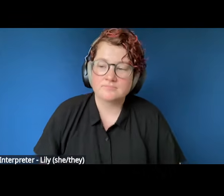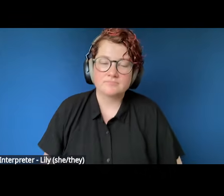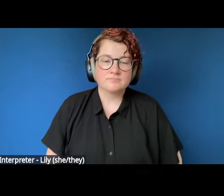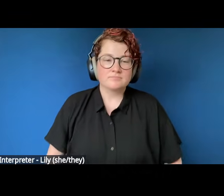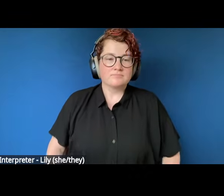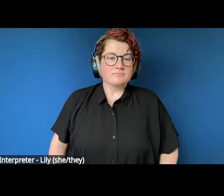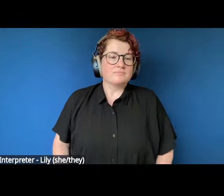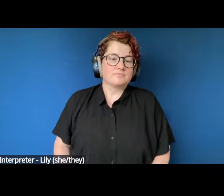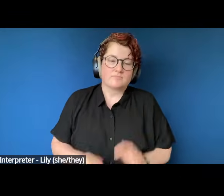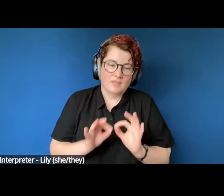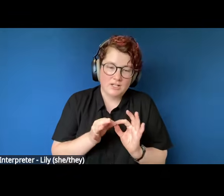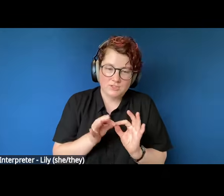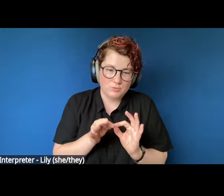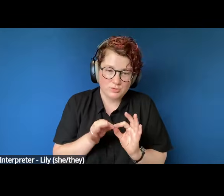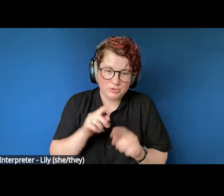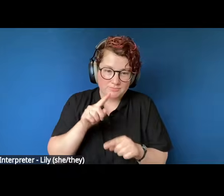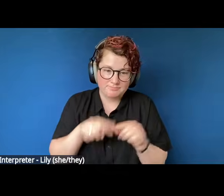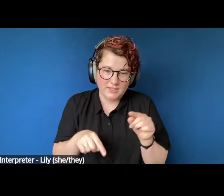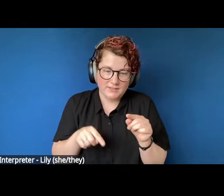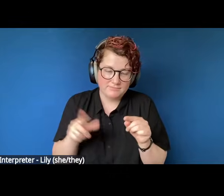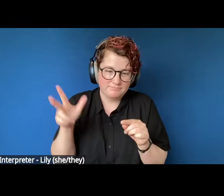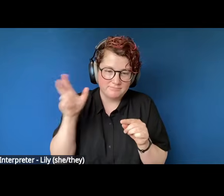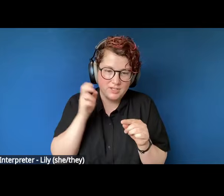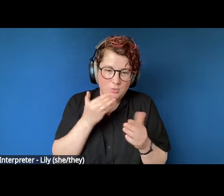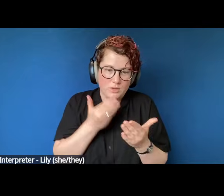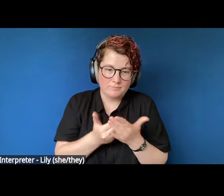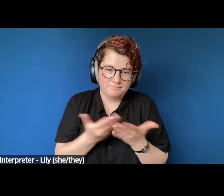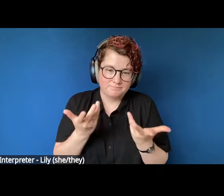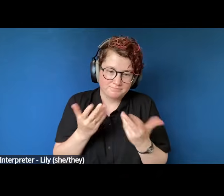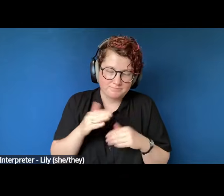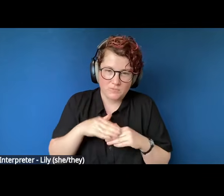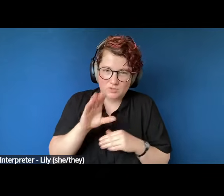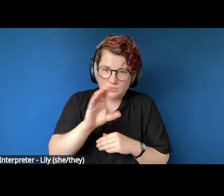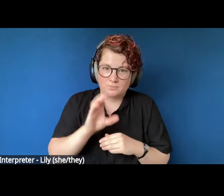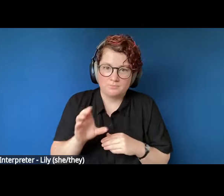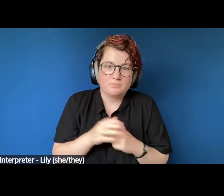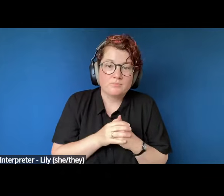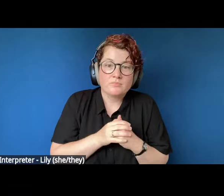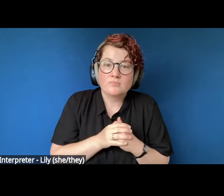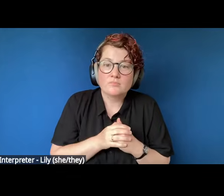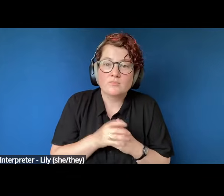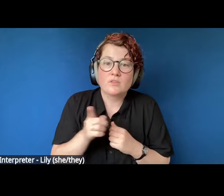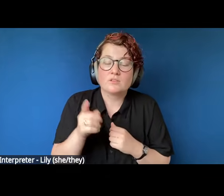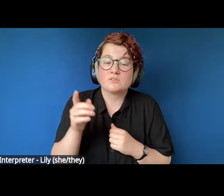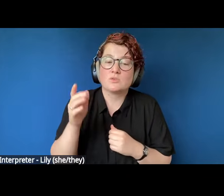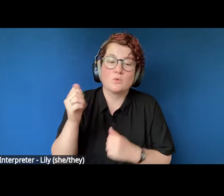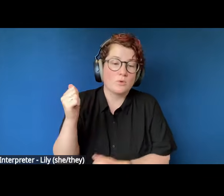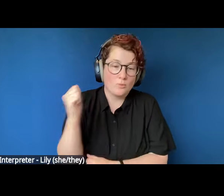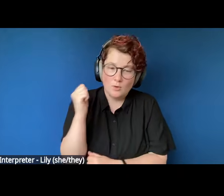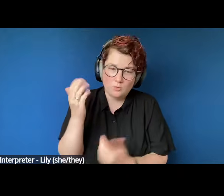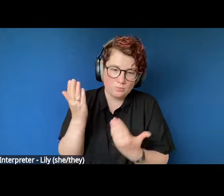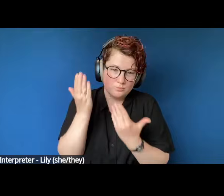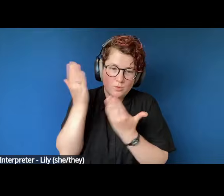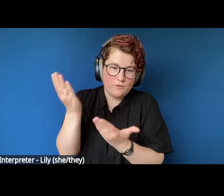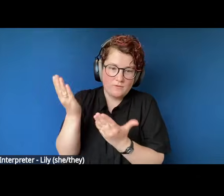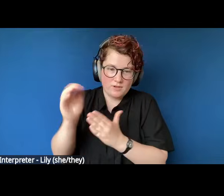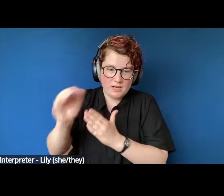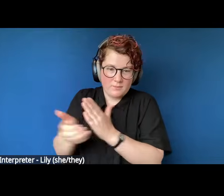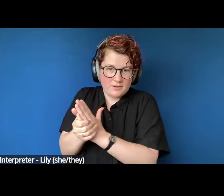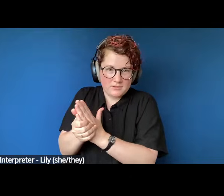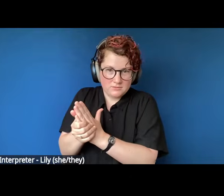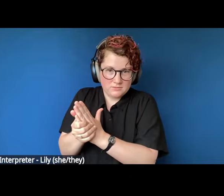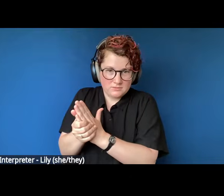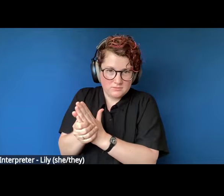Okay. Okay. So we're not gonna move an amendment. So we've got a motion on the floor. It's been moved and